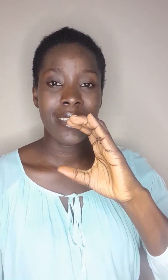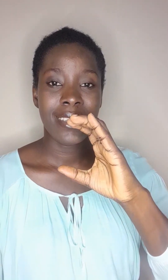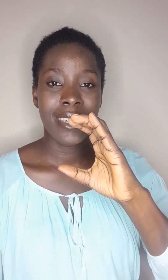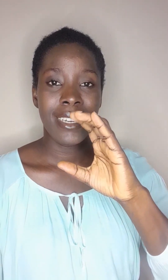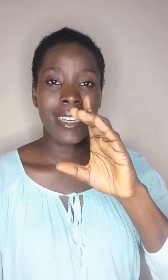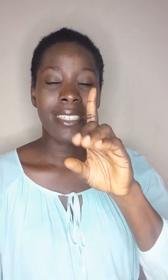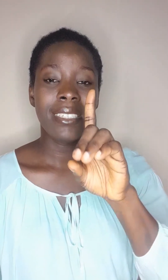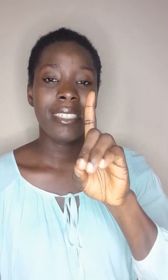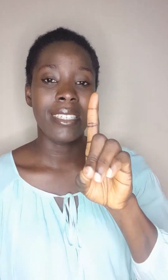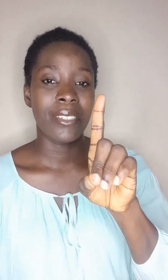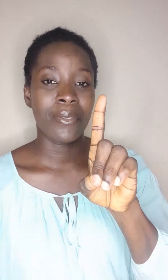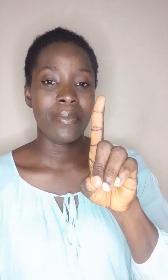D,